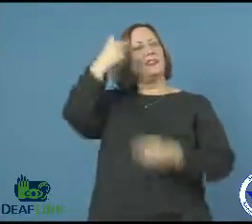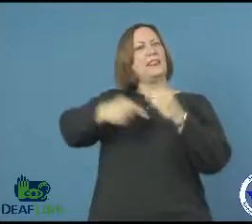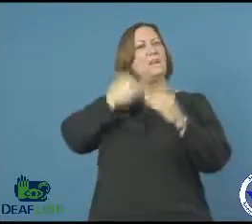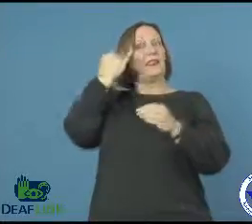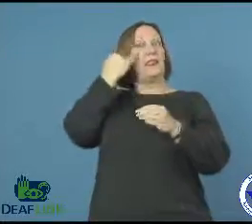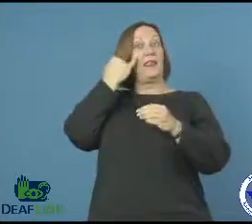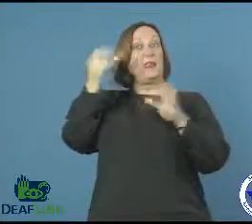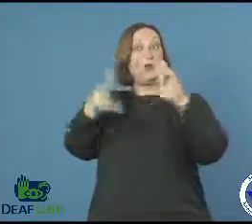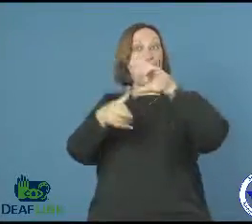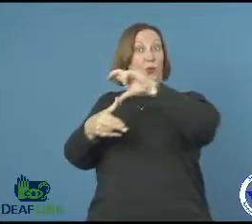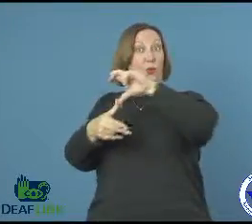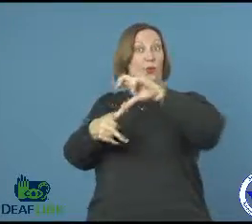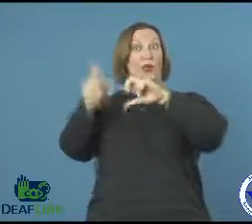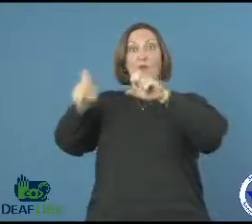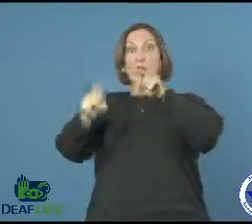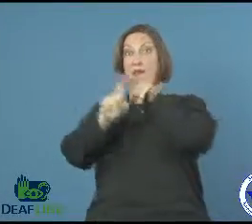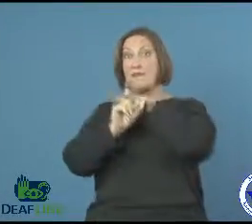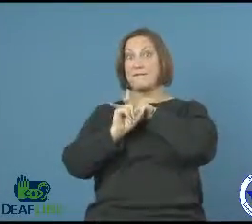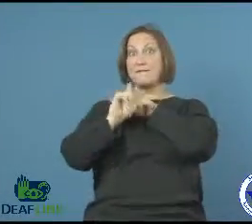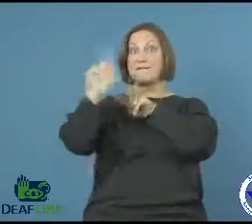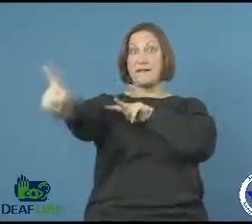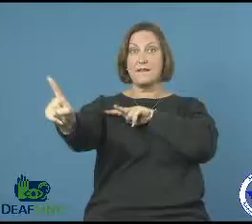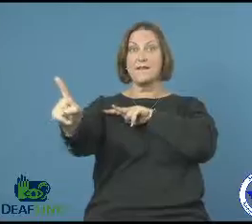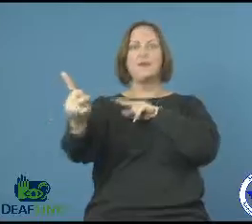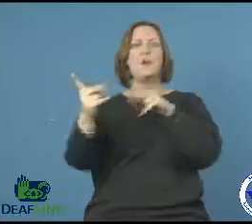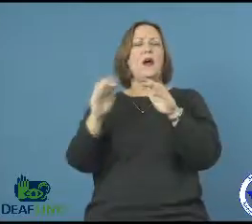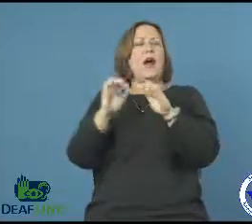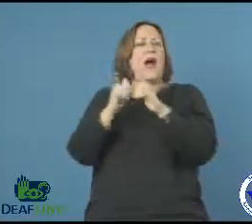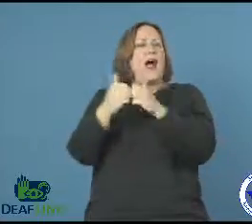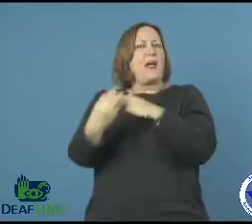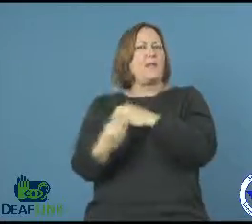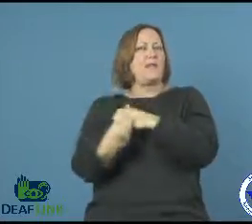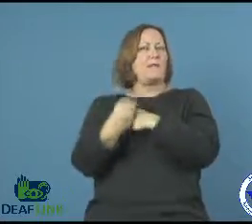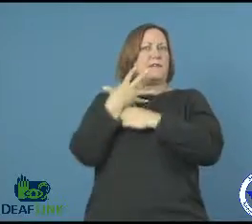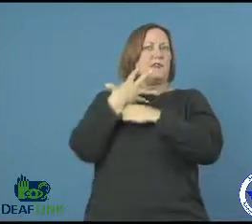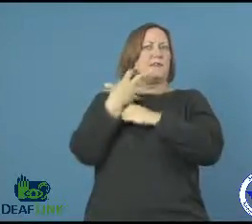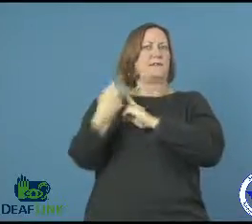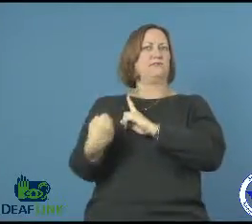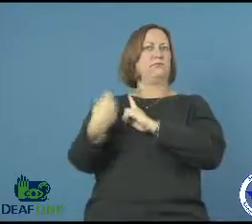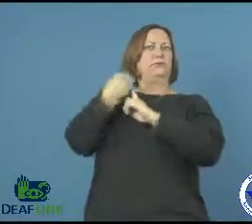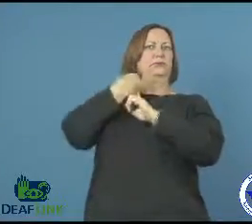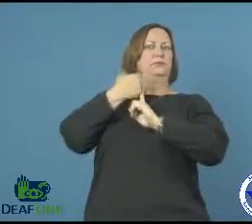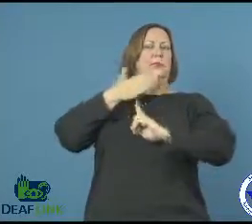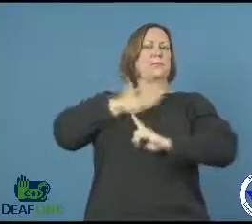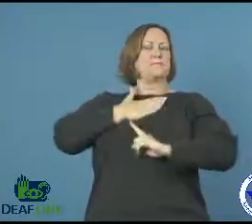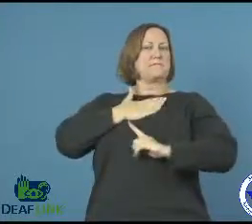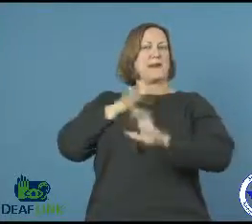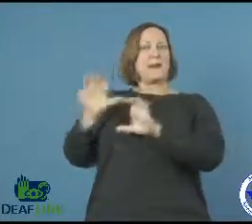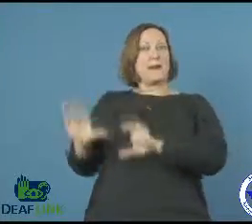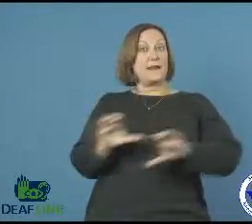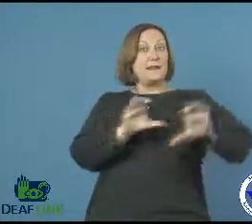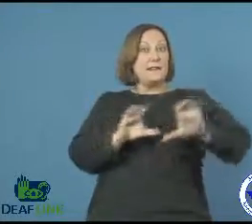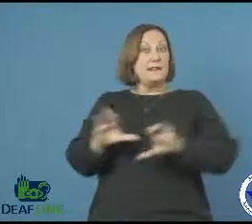Consider how a hurricane evacuation will affect your daily activities and daily health care needs.